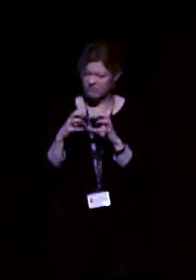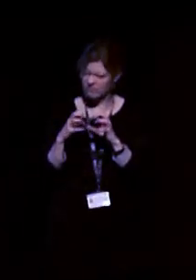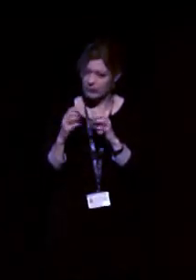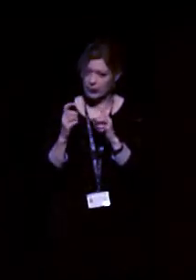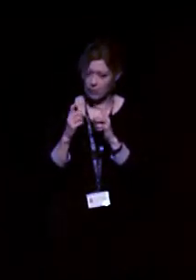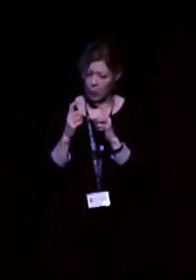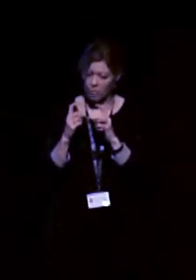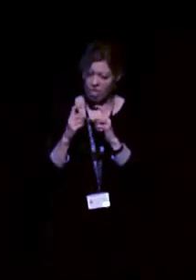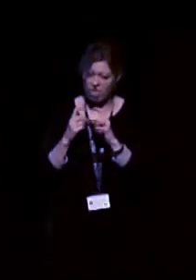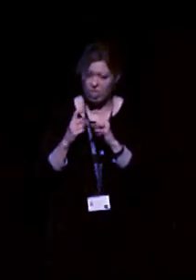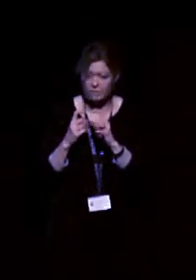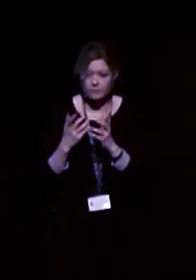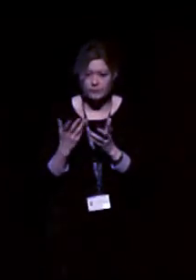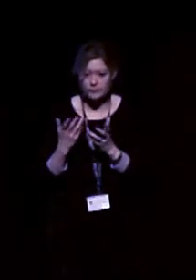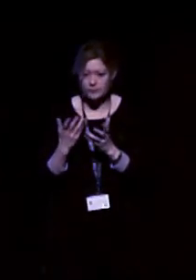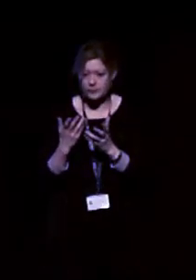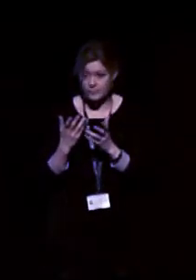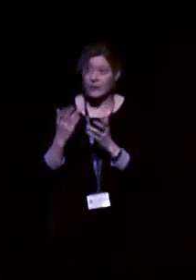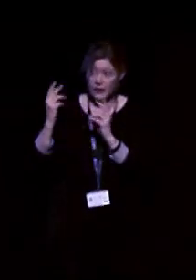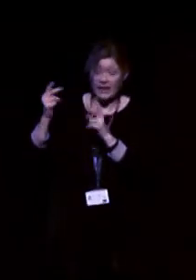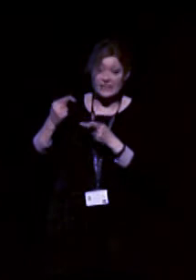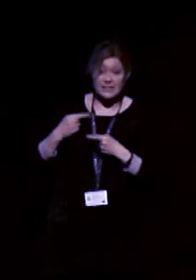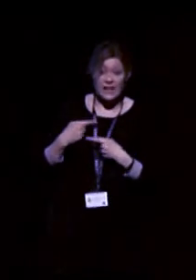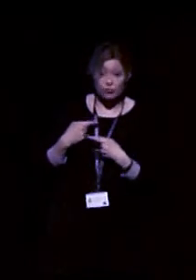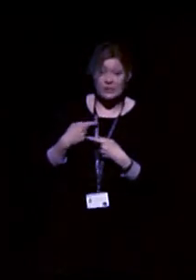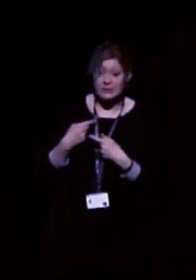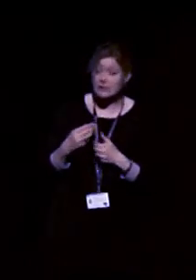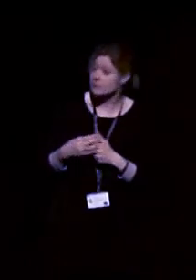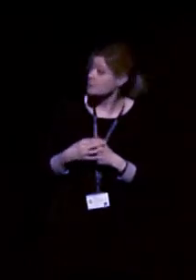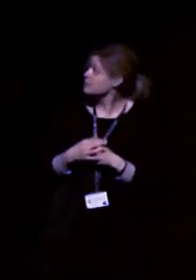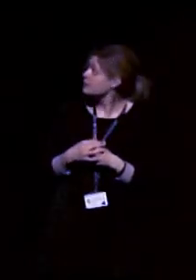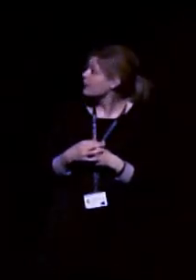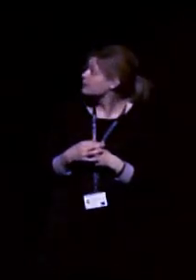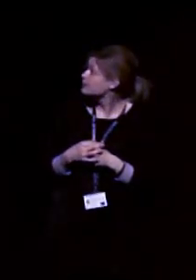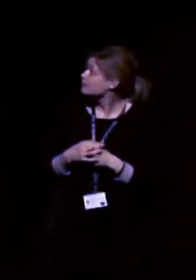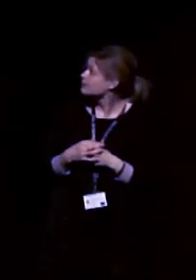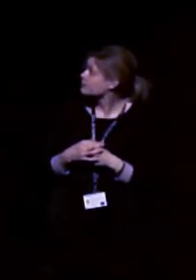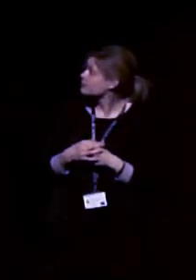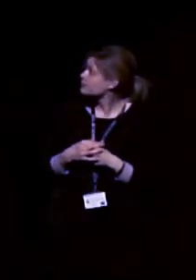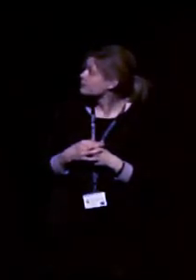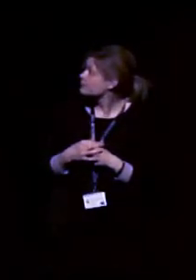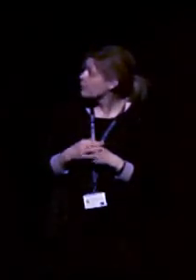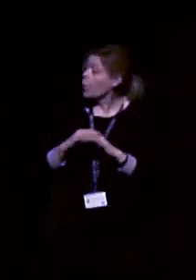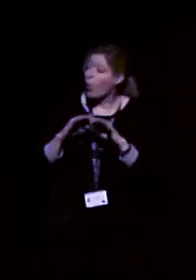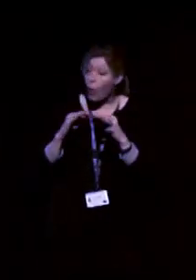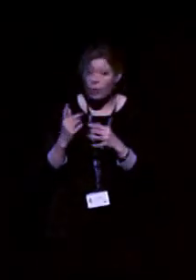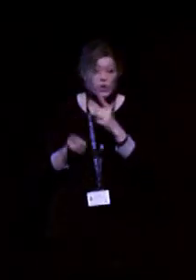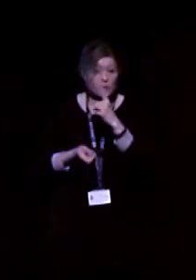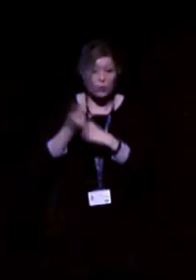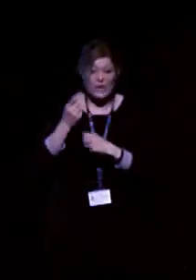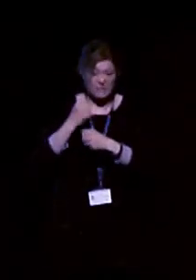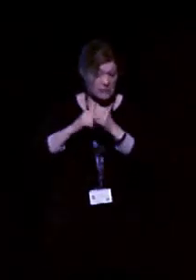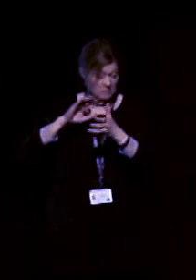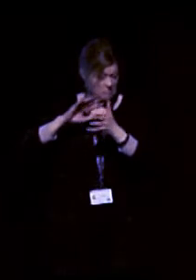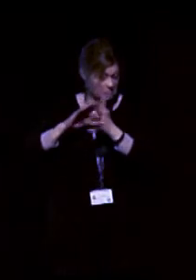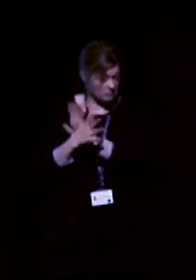And it is inherited as an autosomal dominant in most situations, or there's a spontaneous mutation.